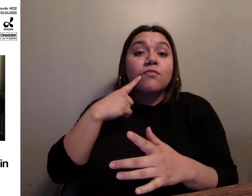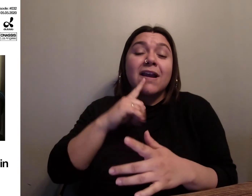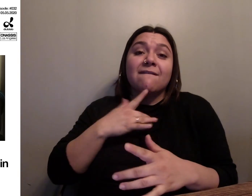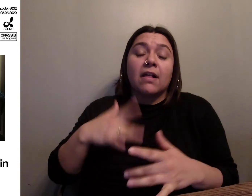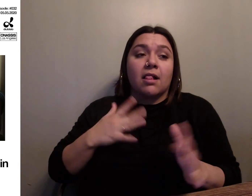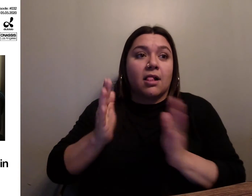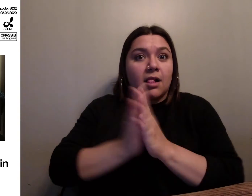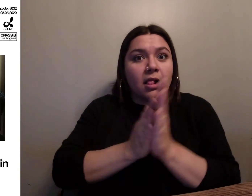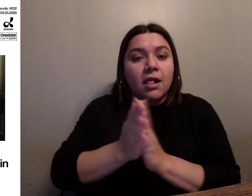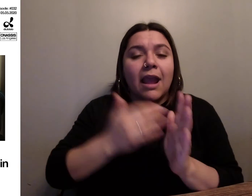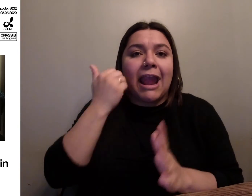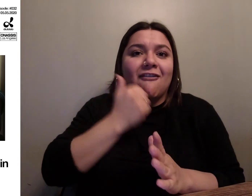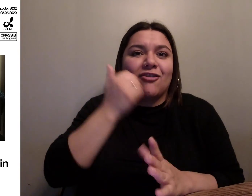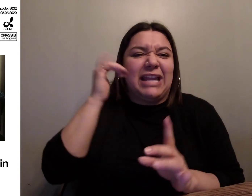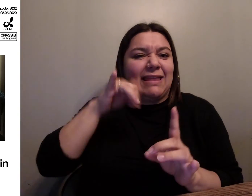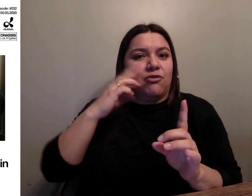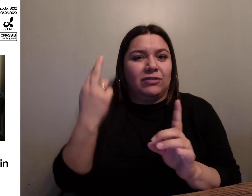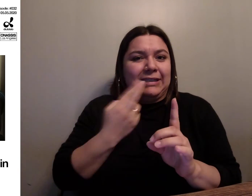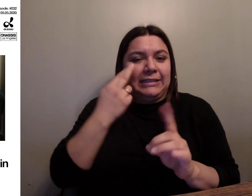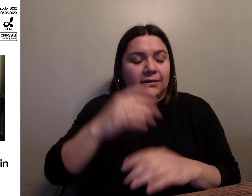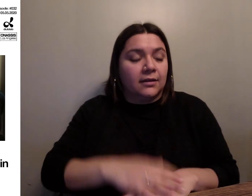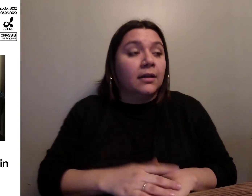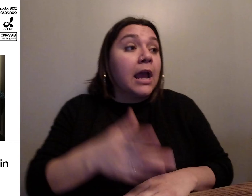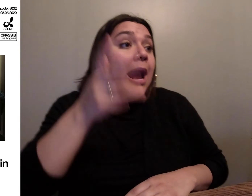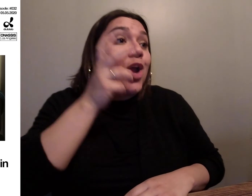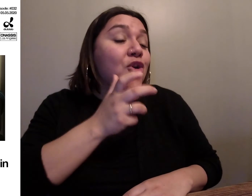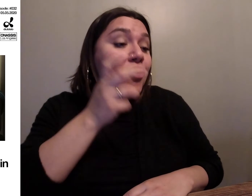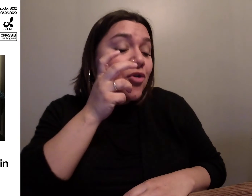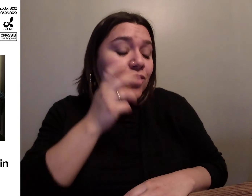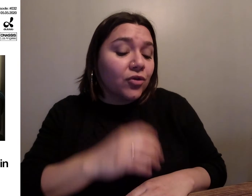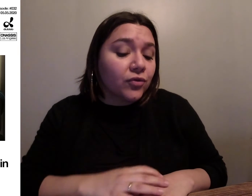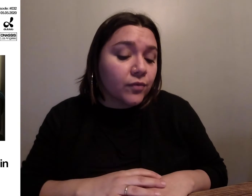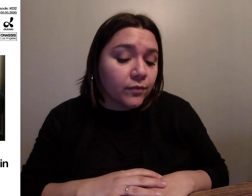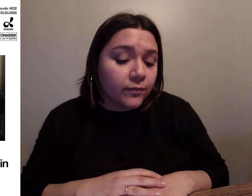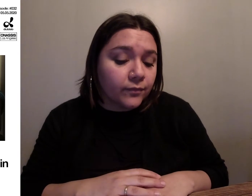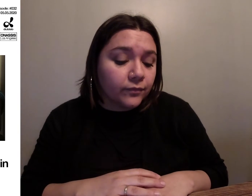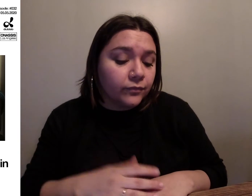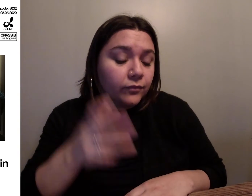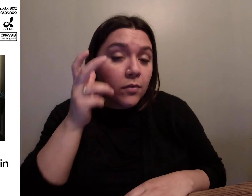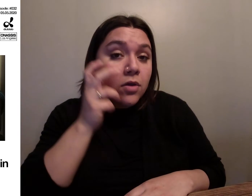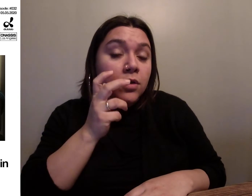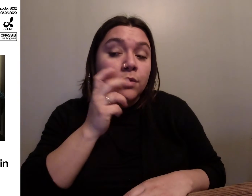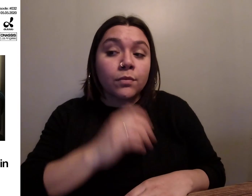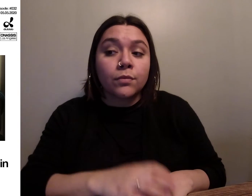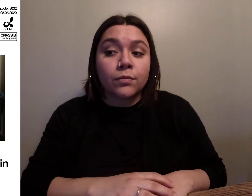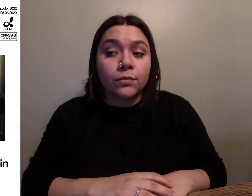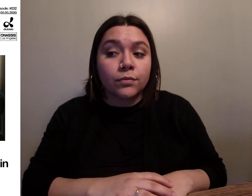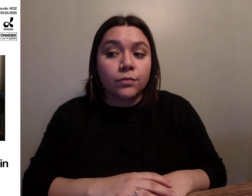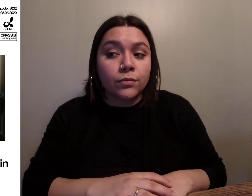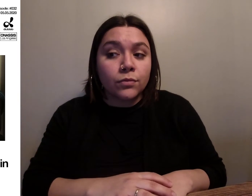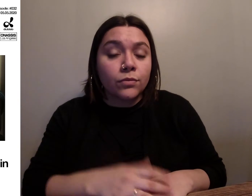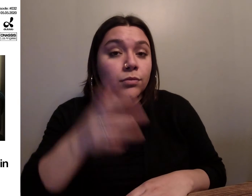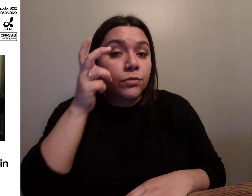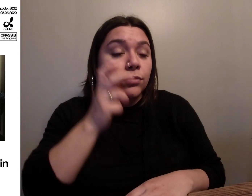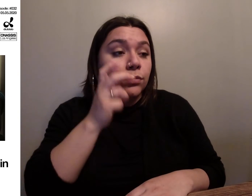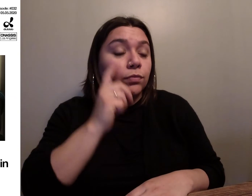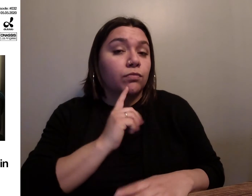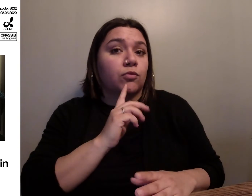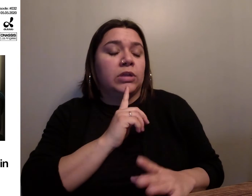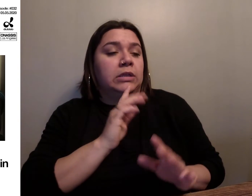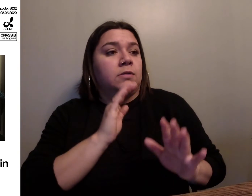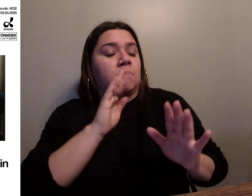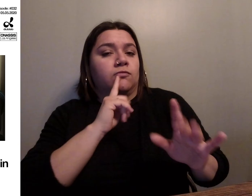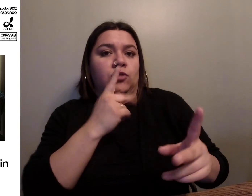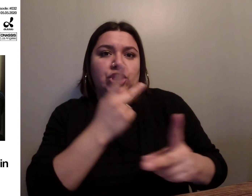with what great care you expressed this, that using the word perhaps, and there's a statement of yours